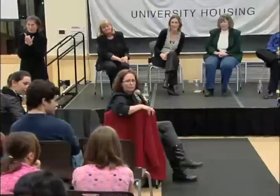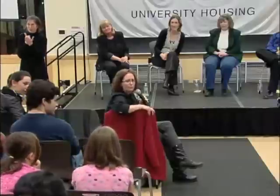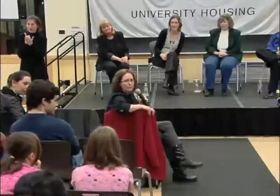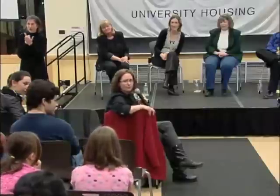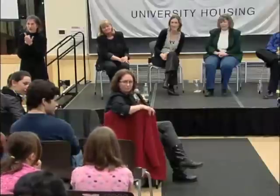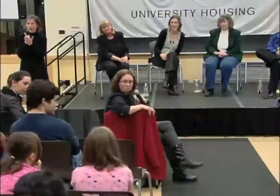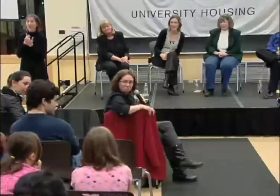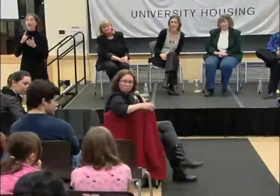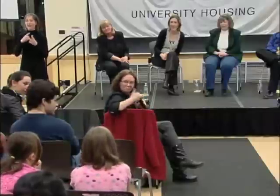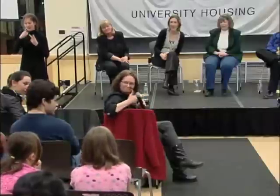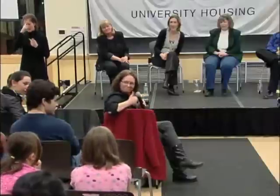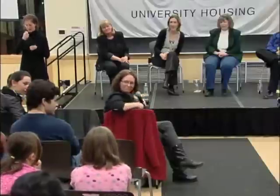me.